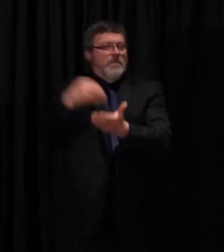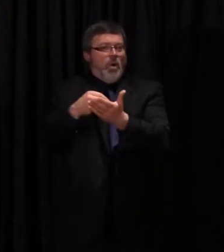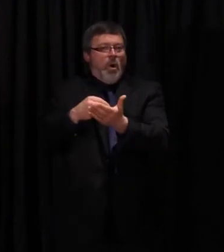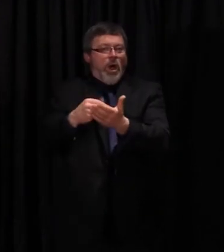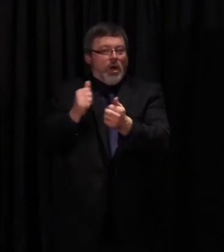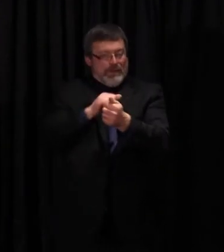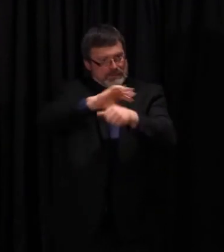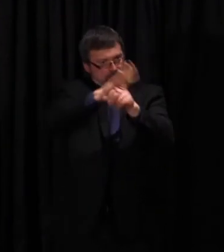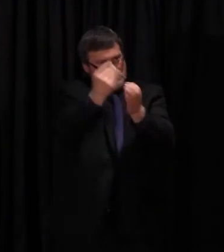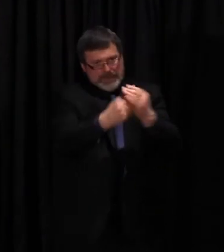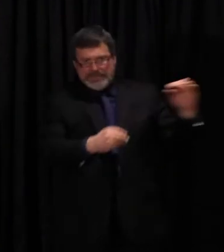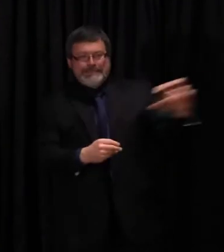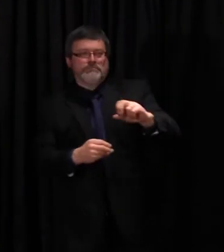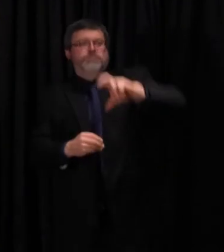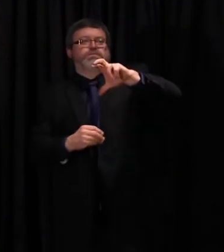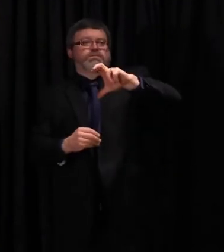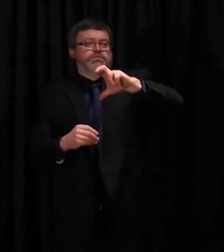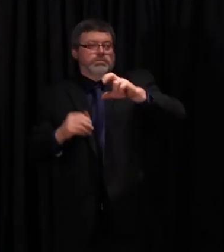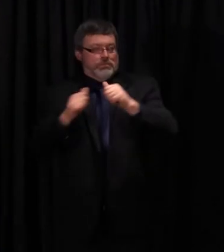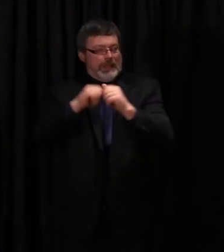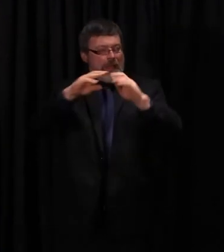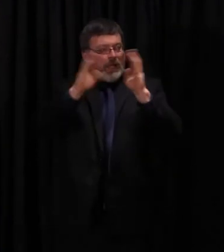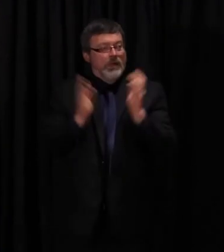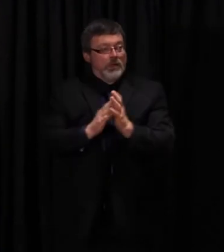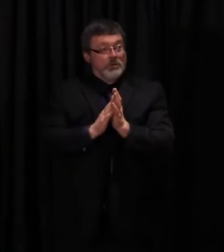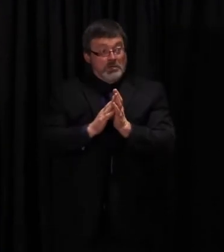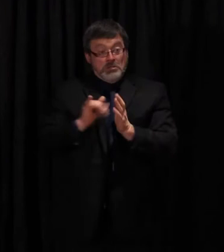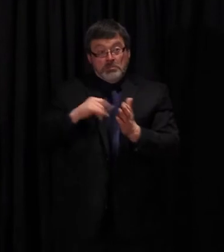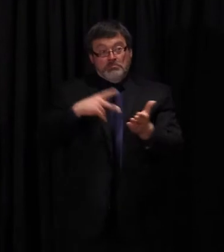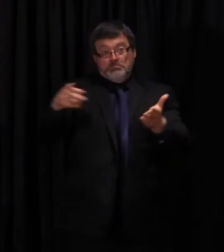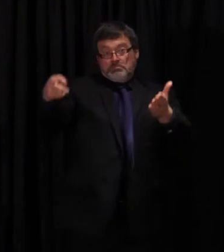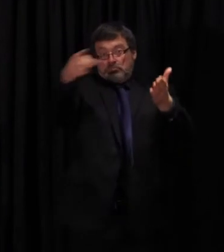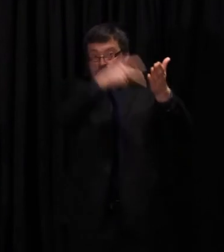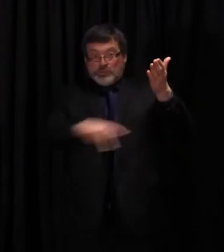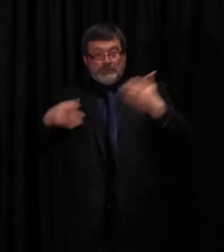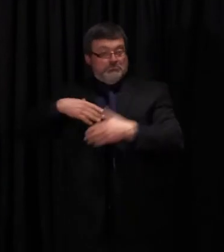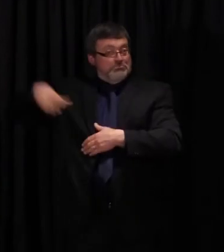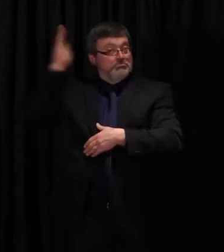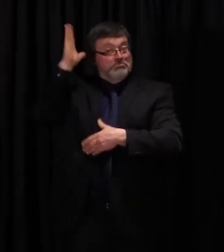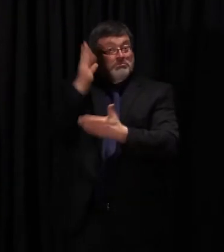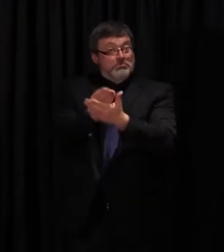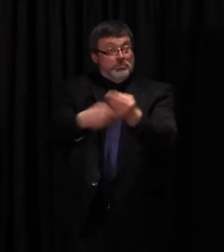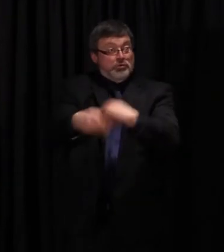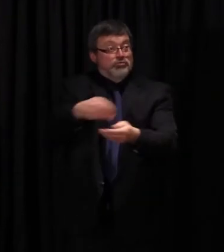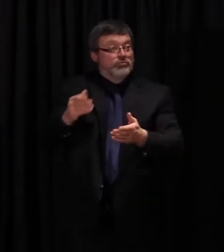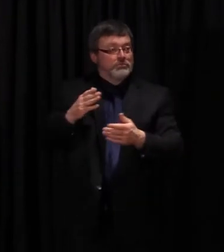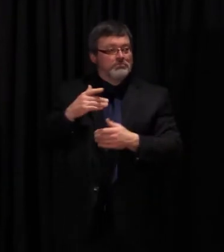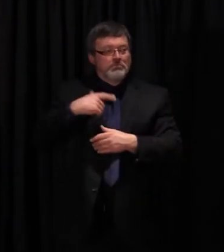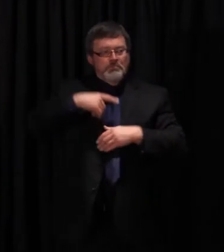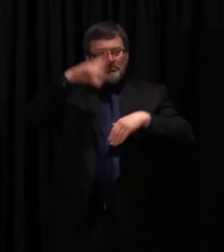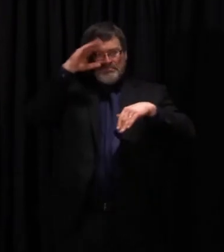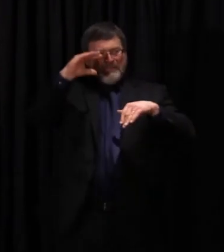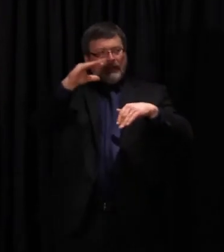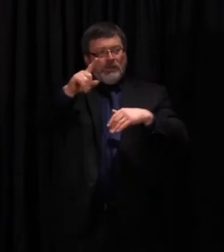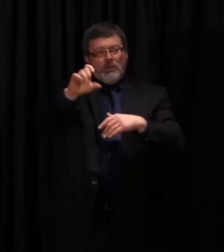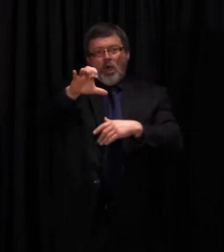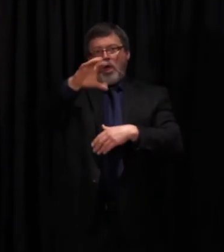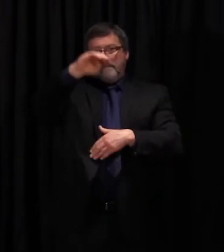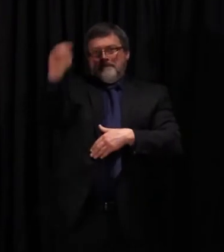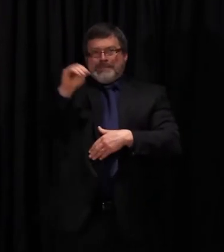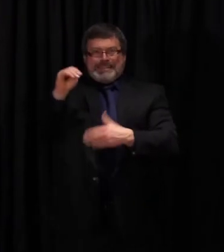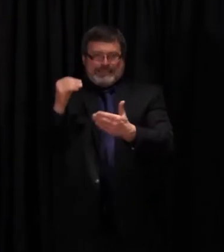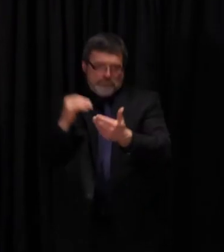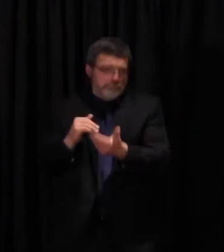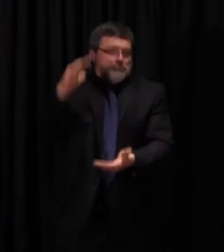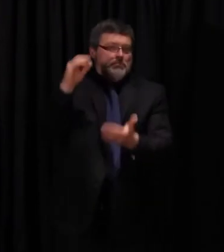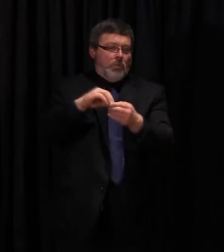And in the budget I'll present in 2 weeks, you can expect to see another $100 million. Because it's time to get serious about